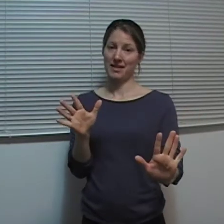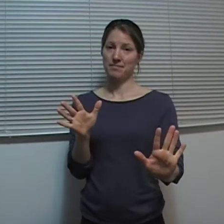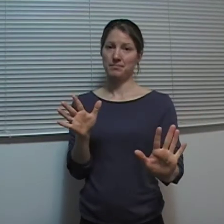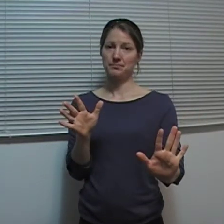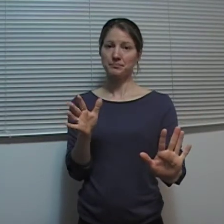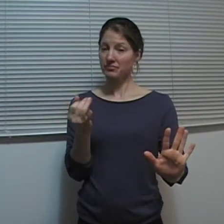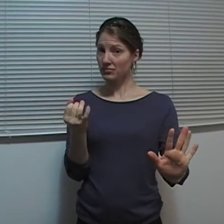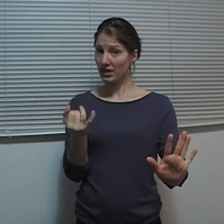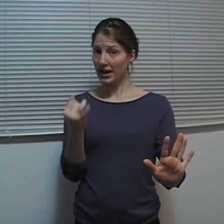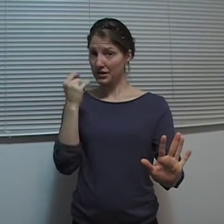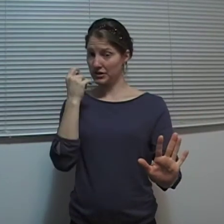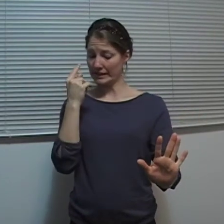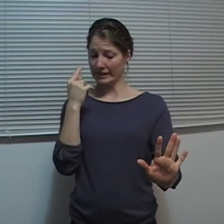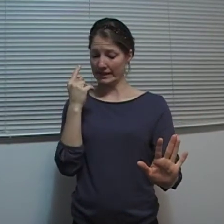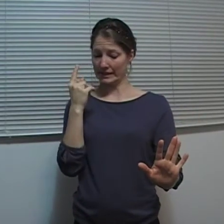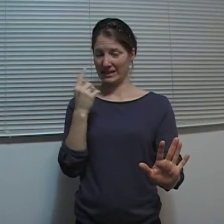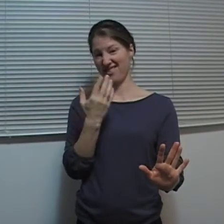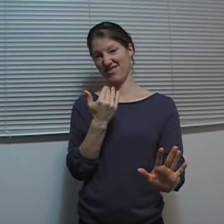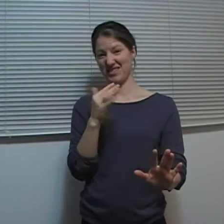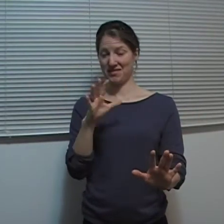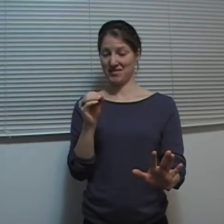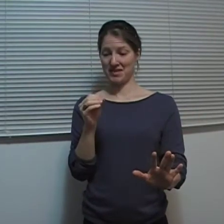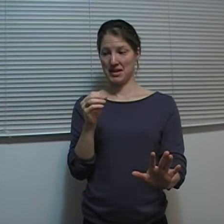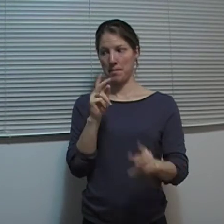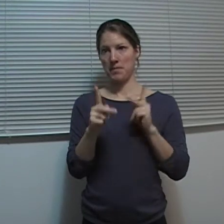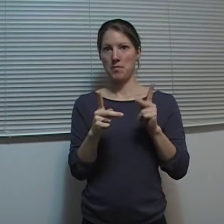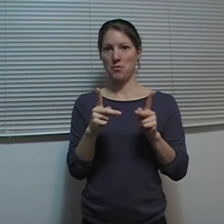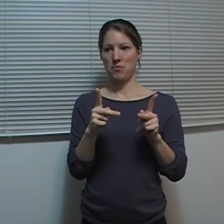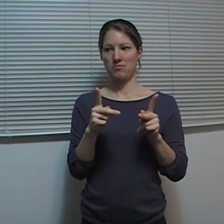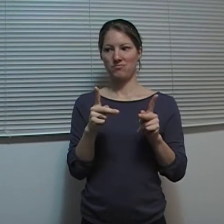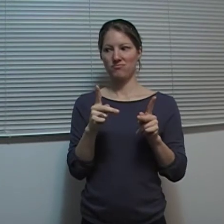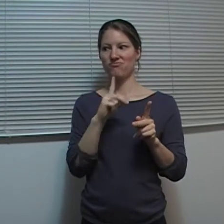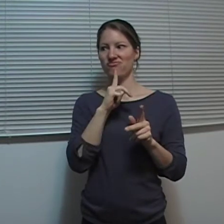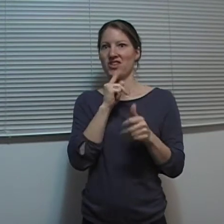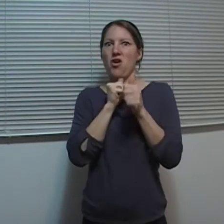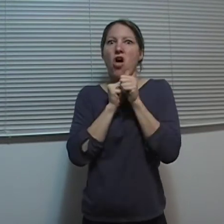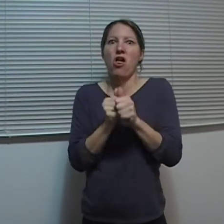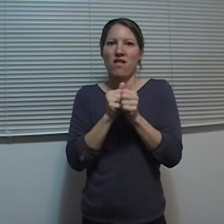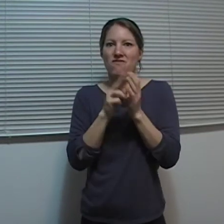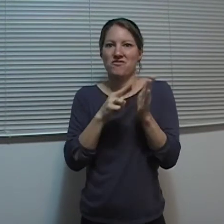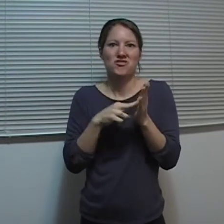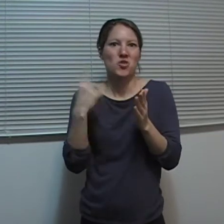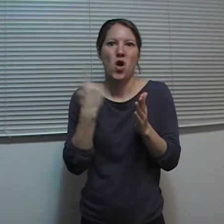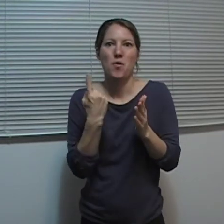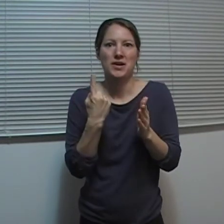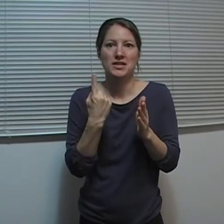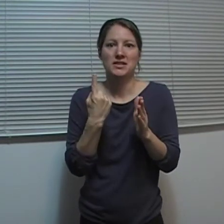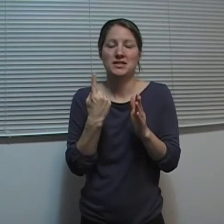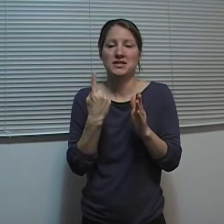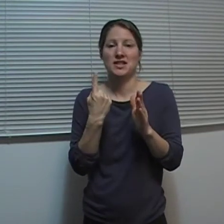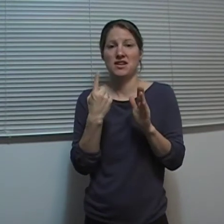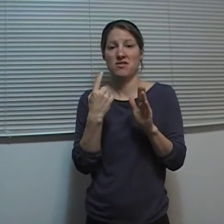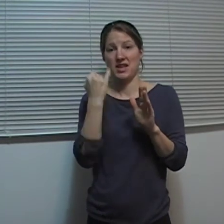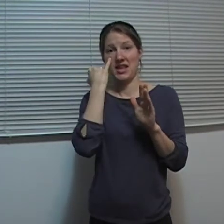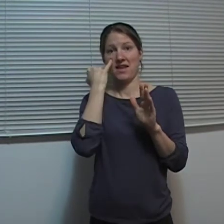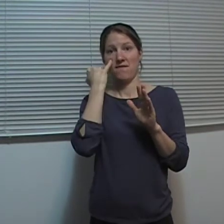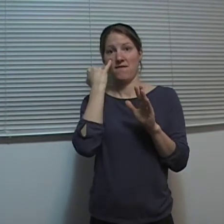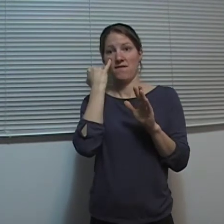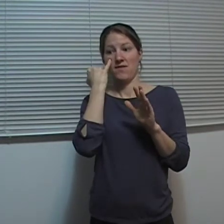them, you got fined. Let me give you some examples. If your dog was outside of your property without a muzzle, you paid a fine. If your